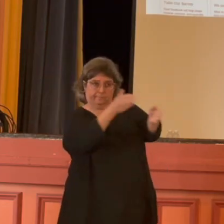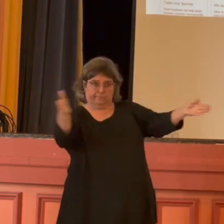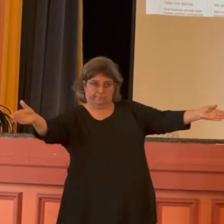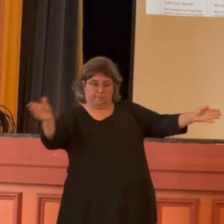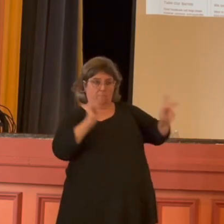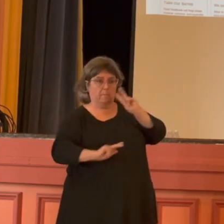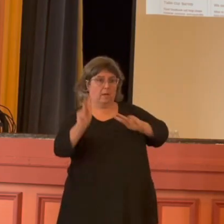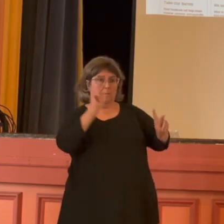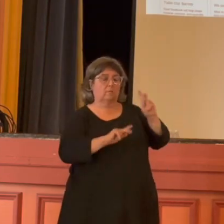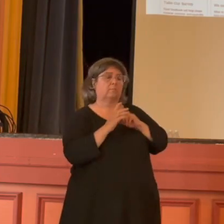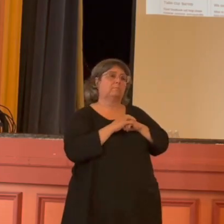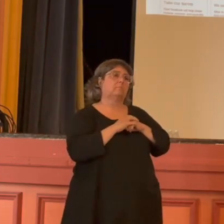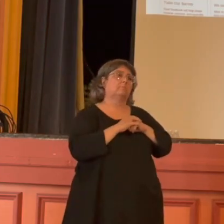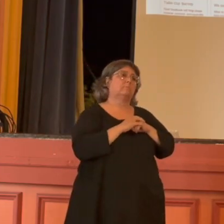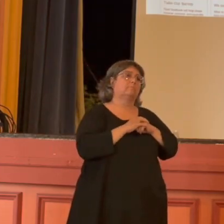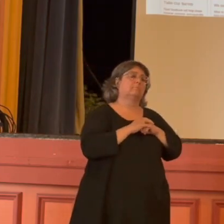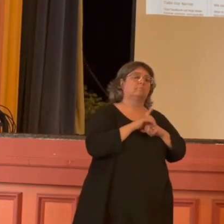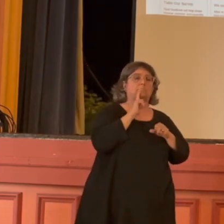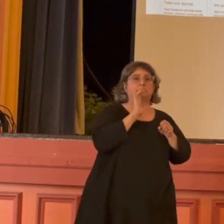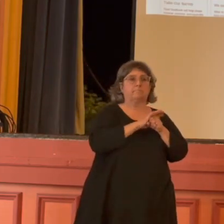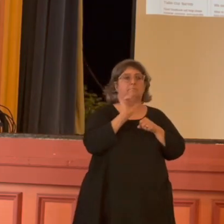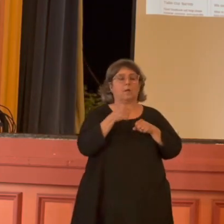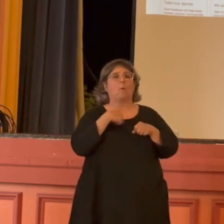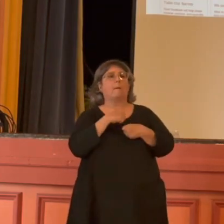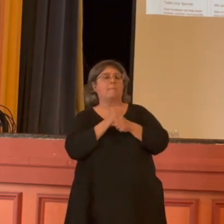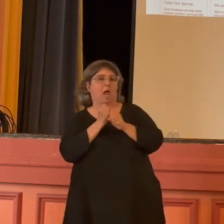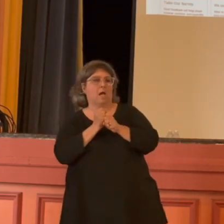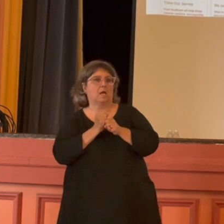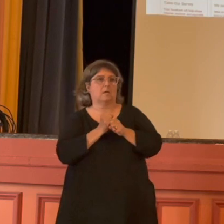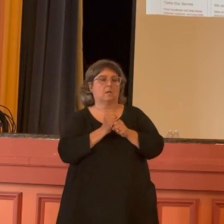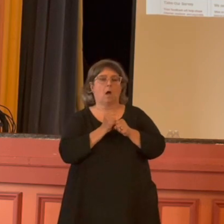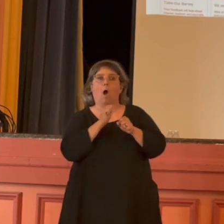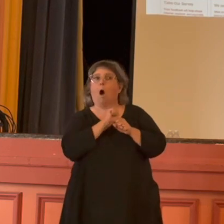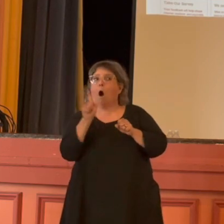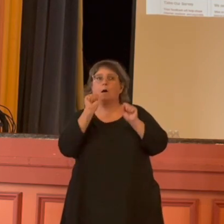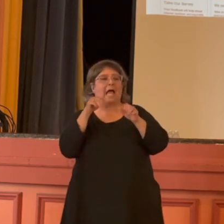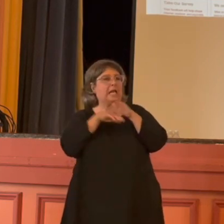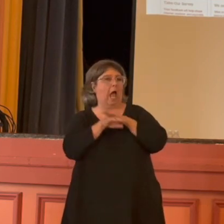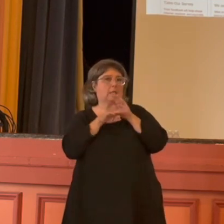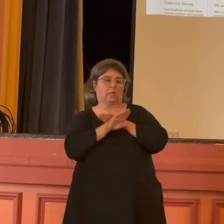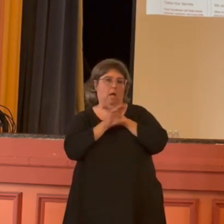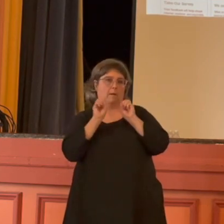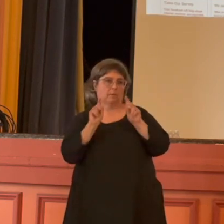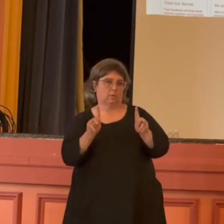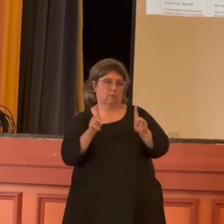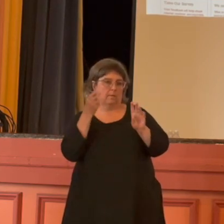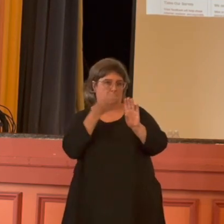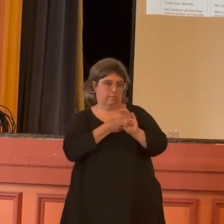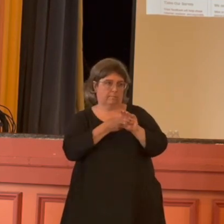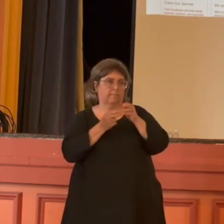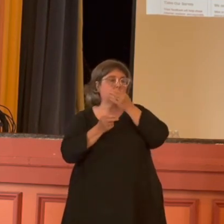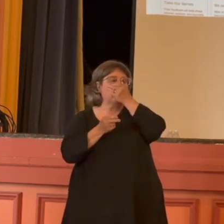and population and demographic is to ensure that we created a means where everyone can access opportunity to